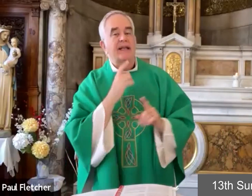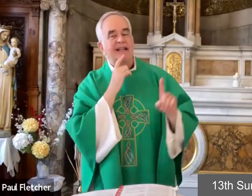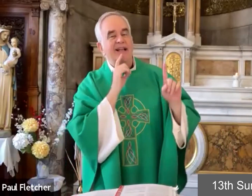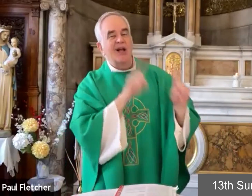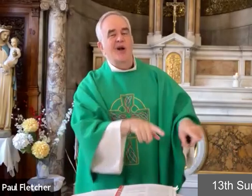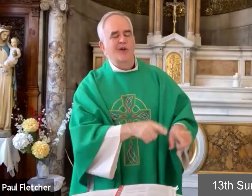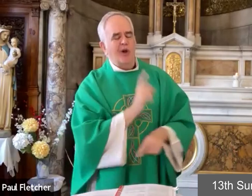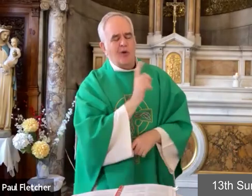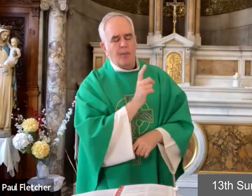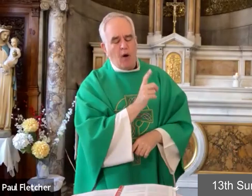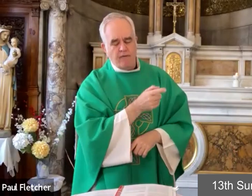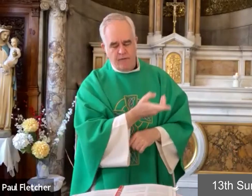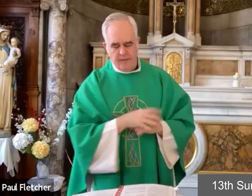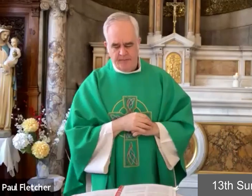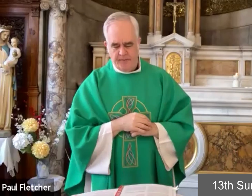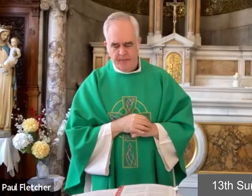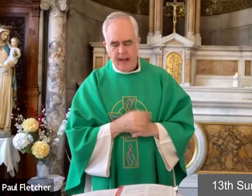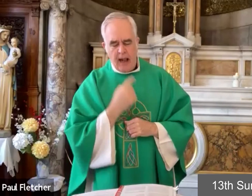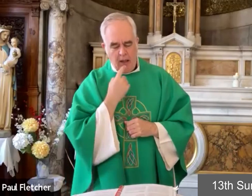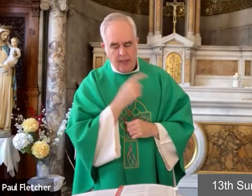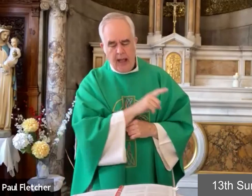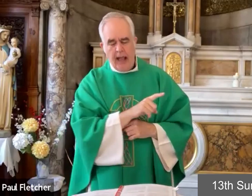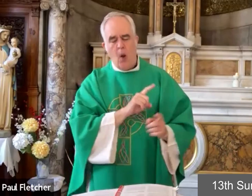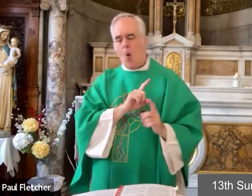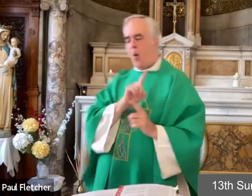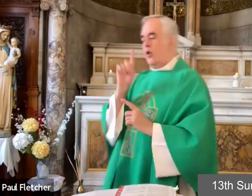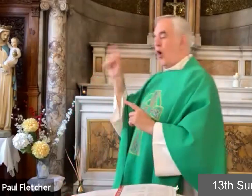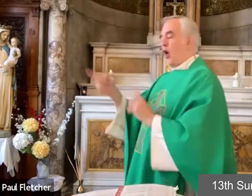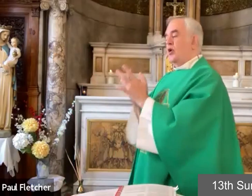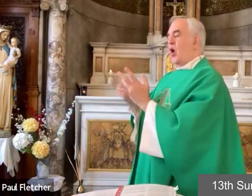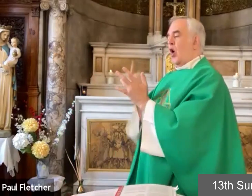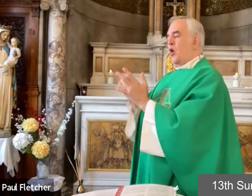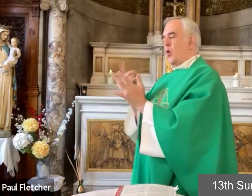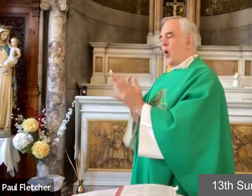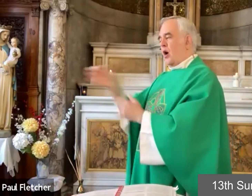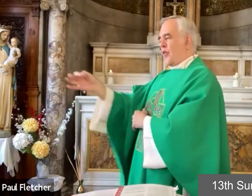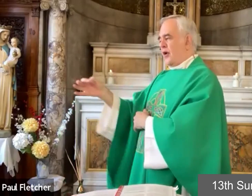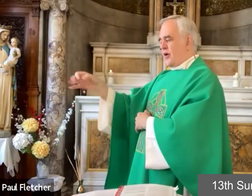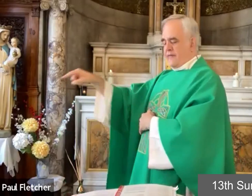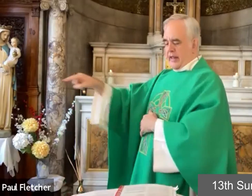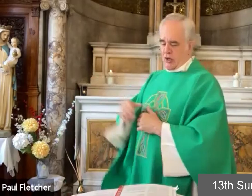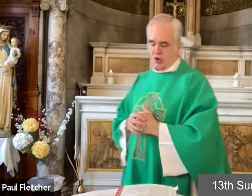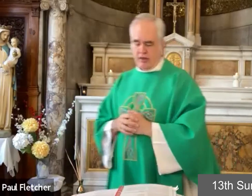Jesus called them off. They went on to another village.